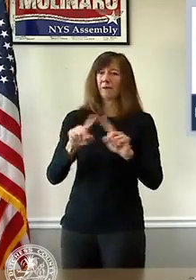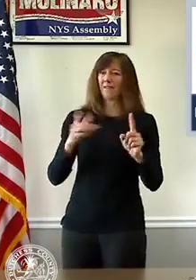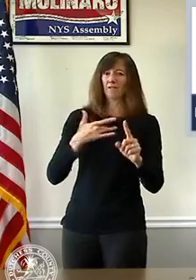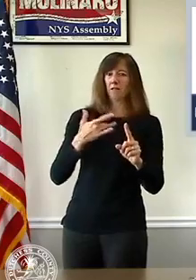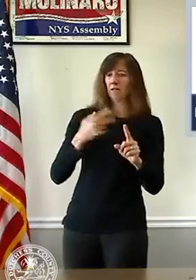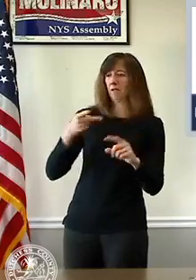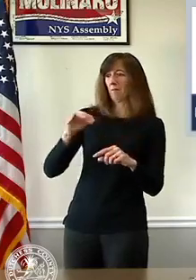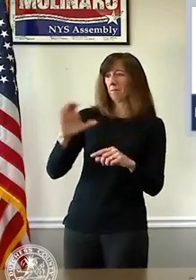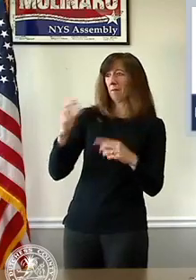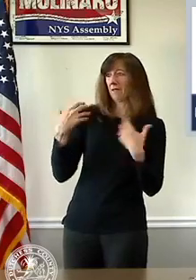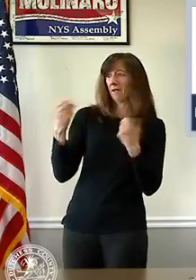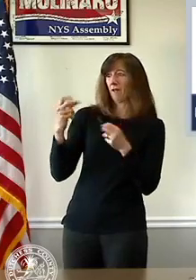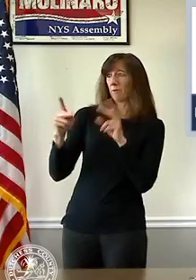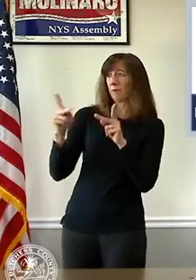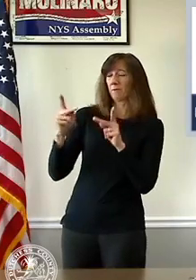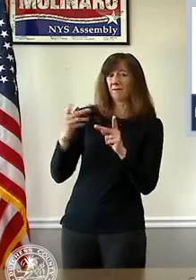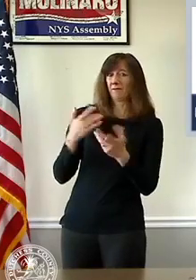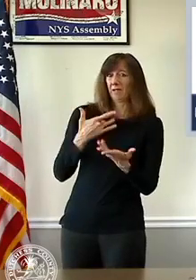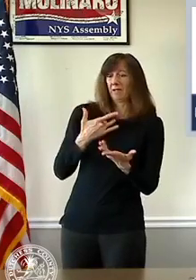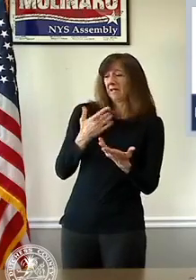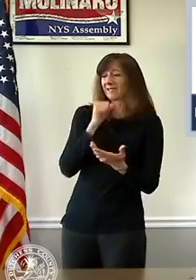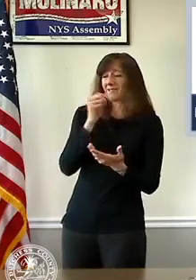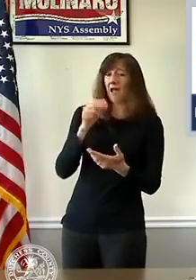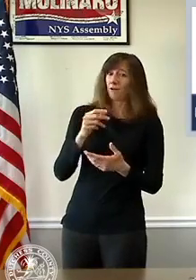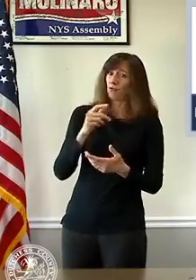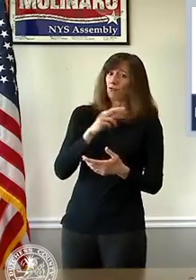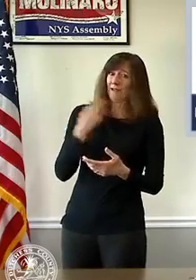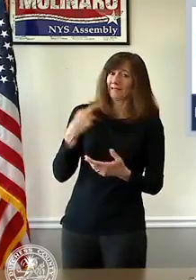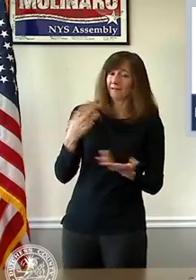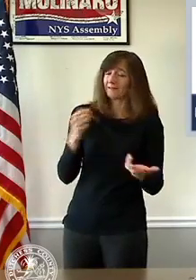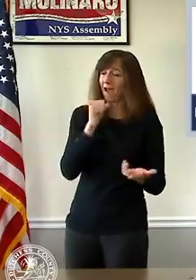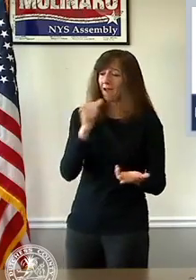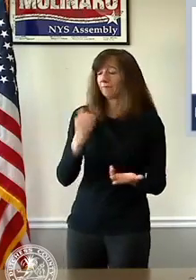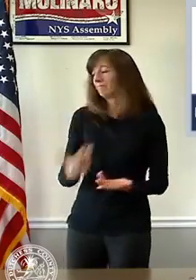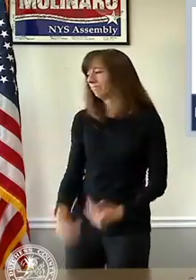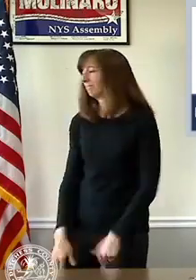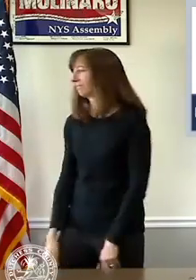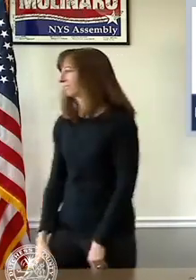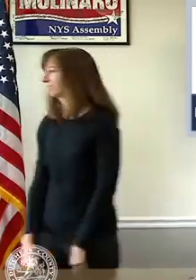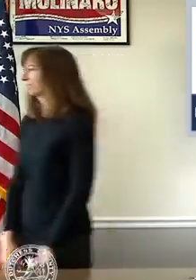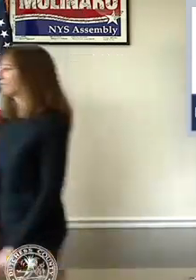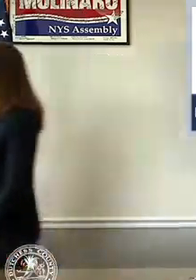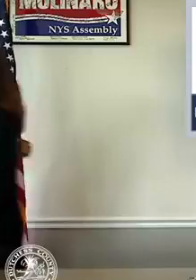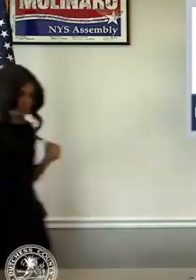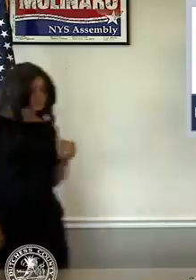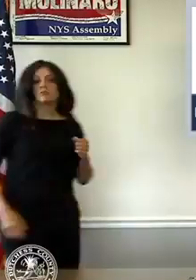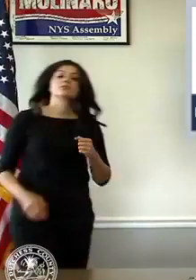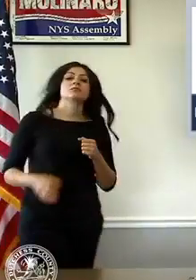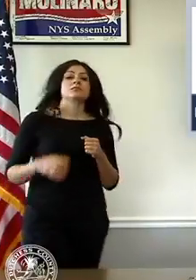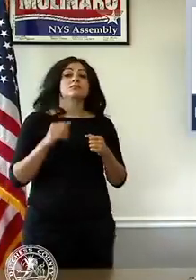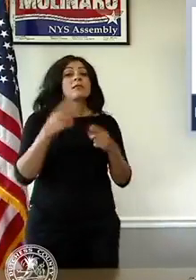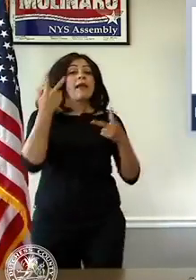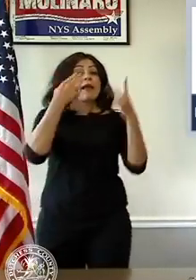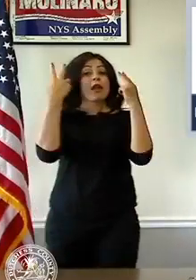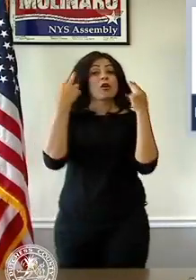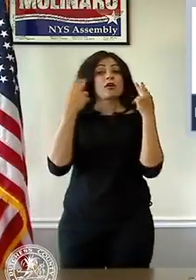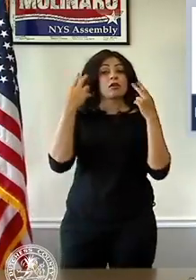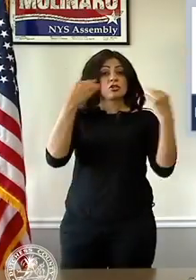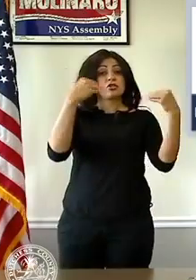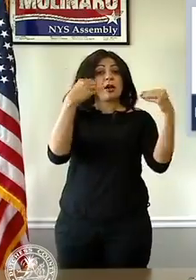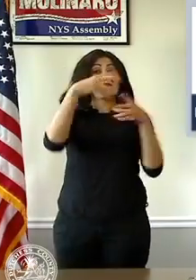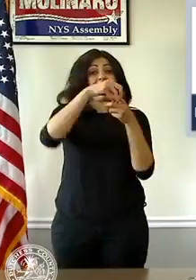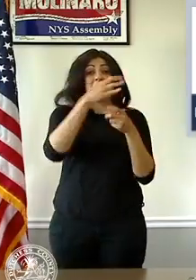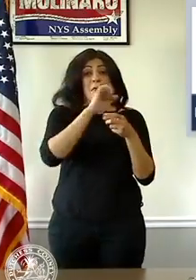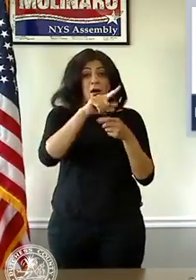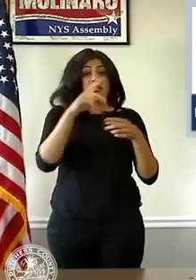seem to think that that is a major risk to anyone's health. So, will hair salons inside a mall be open in phase 2? That is a